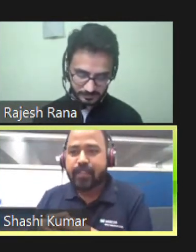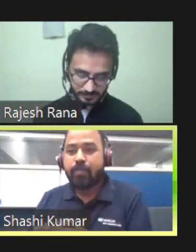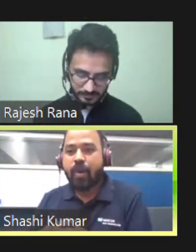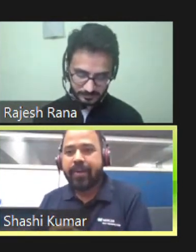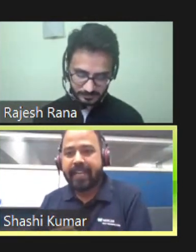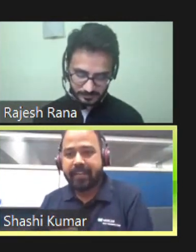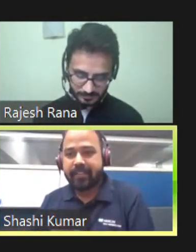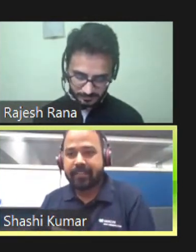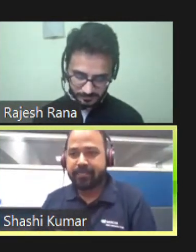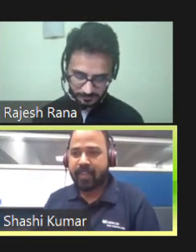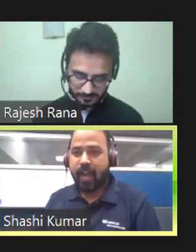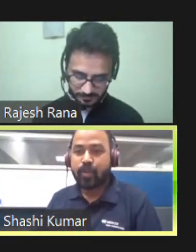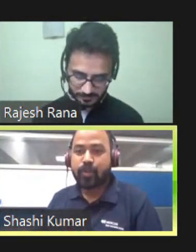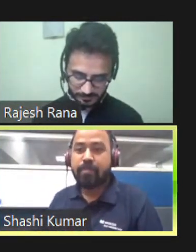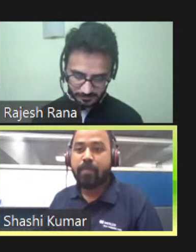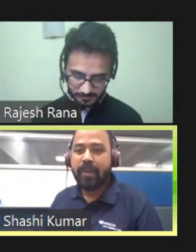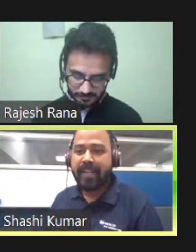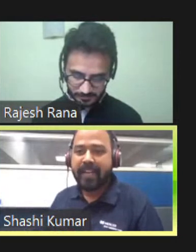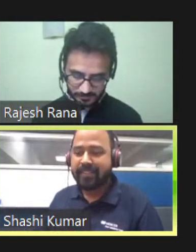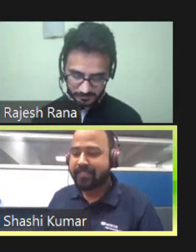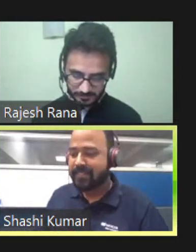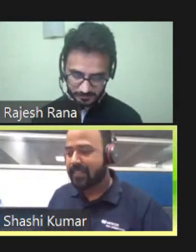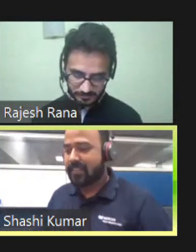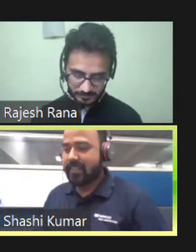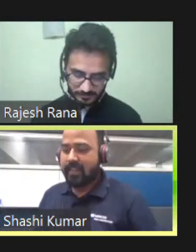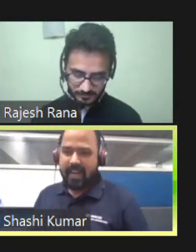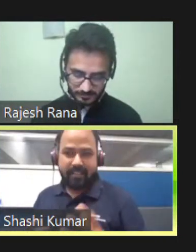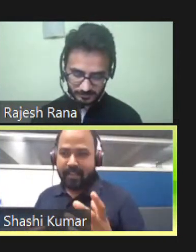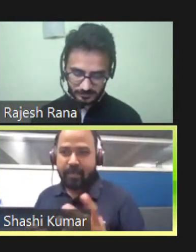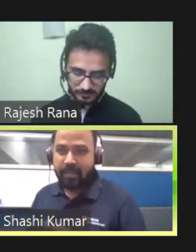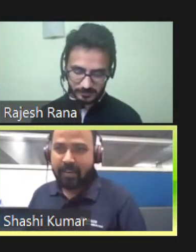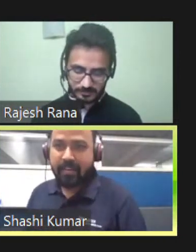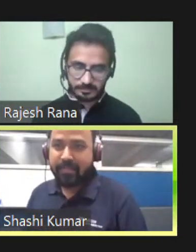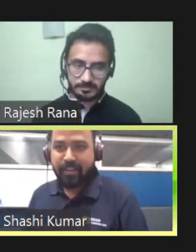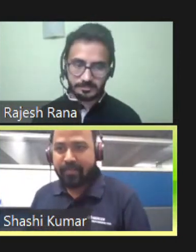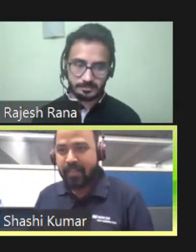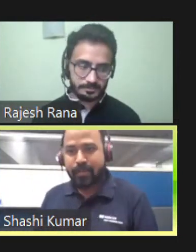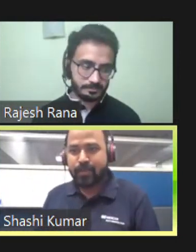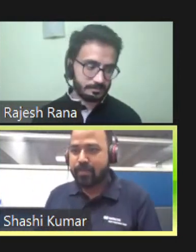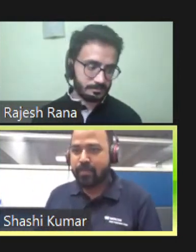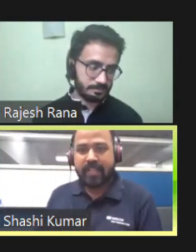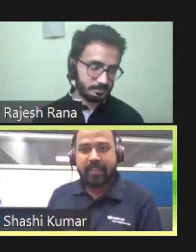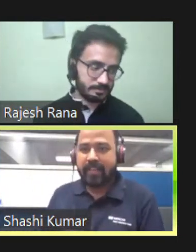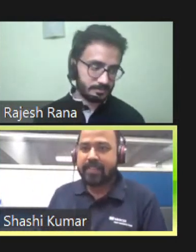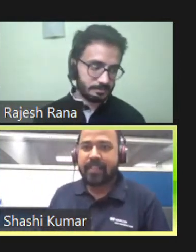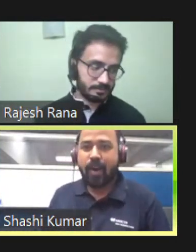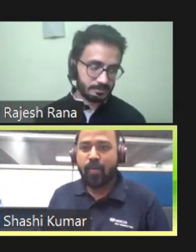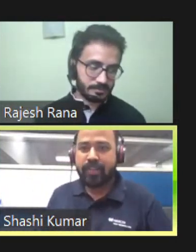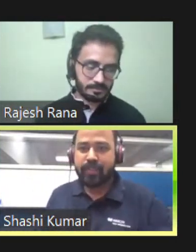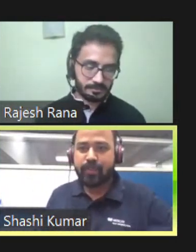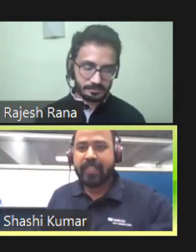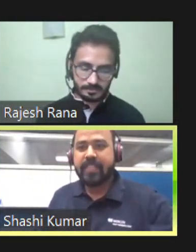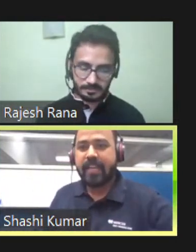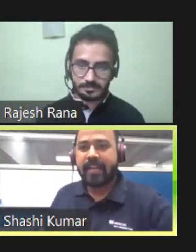have is morning. How to say morning? I think people are aware of it. How to say morning? Let's